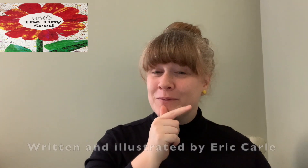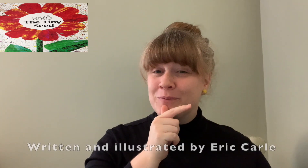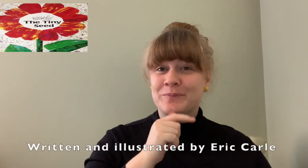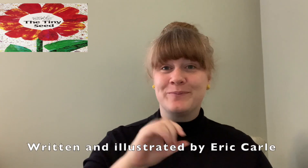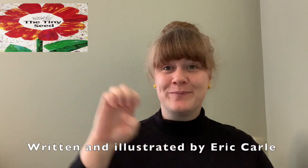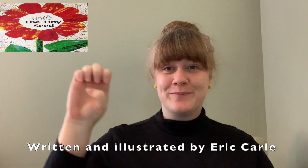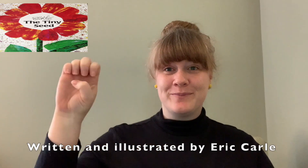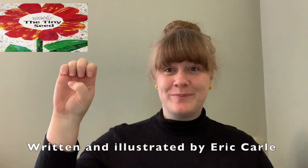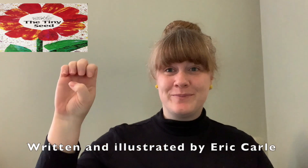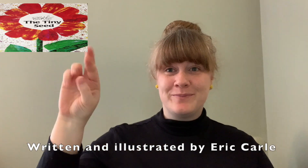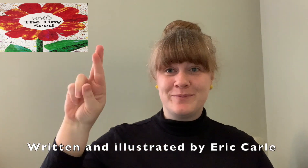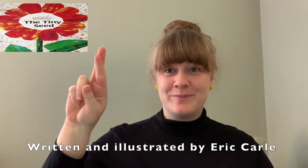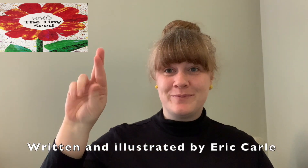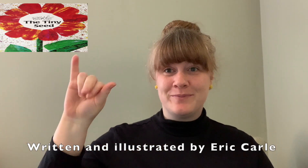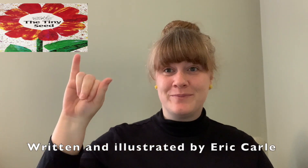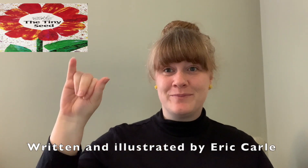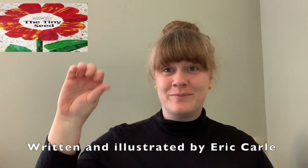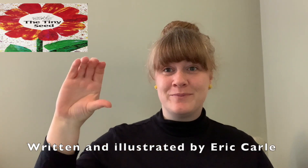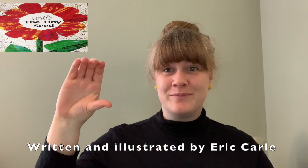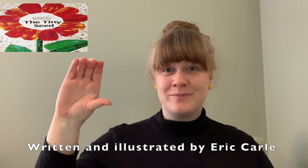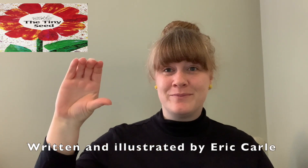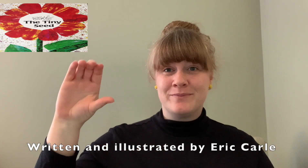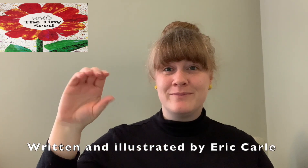Written and illustrated by Eric Carle.